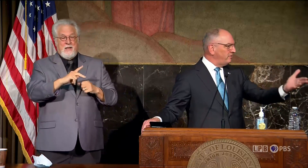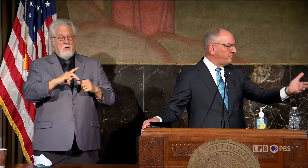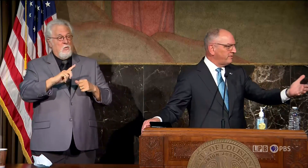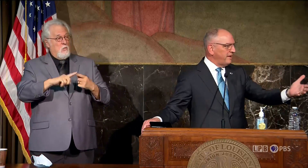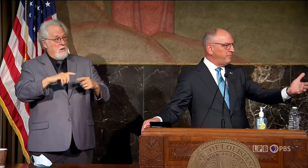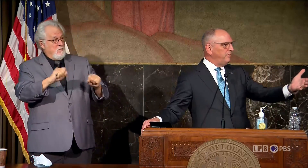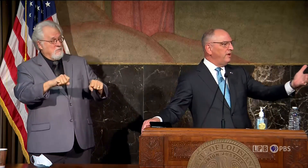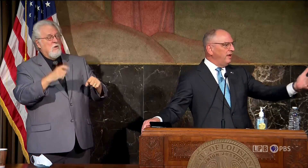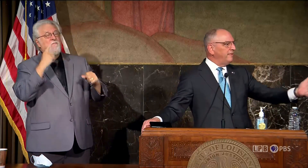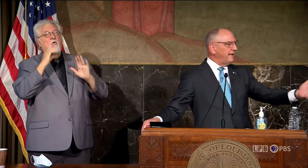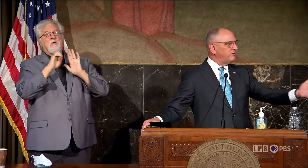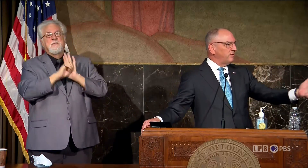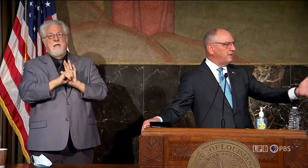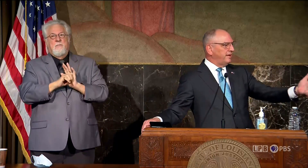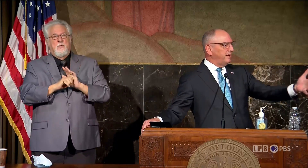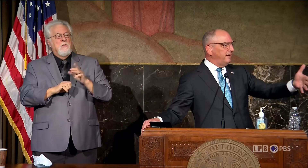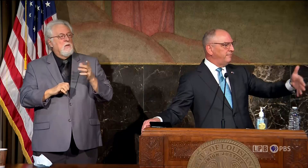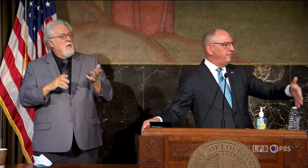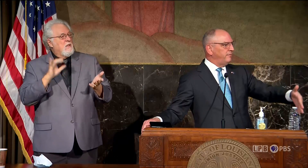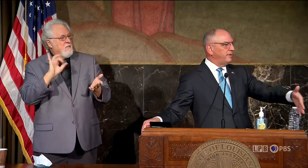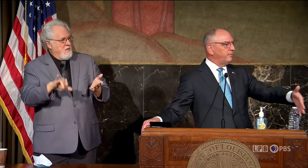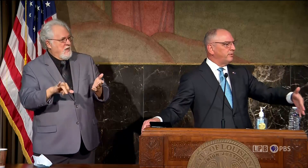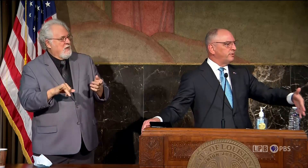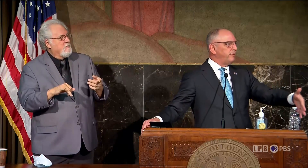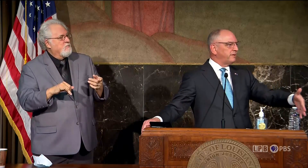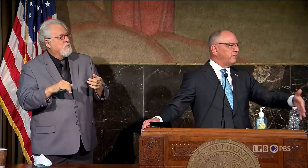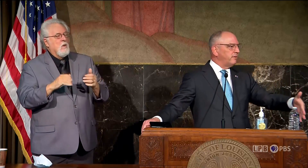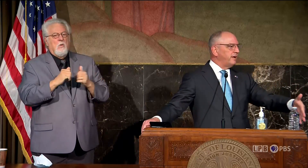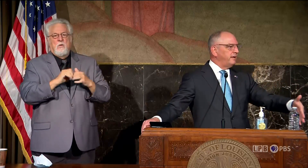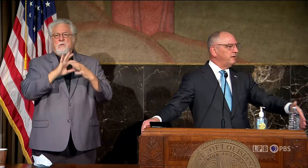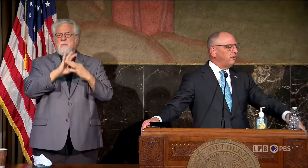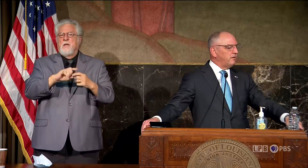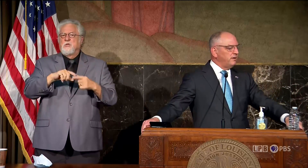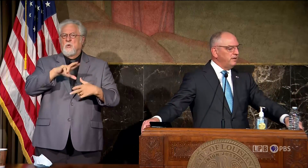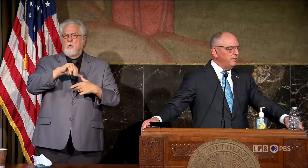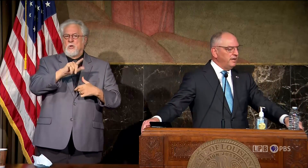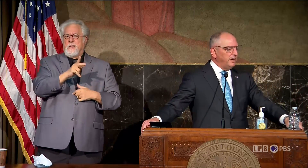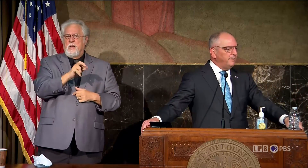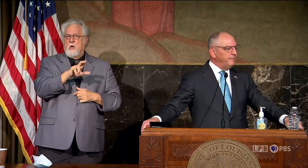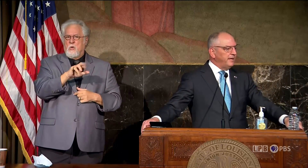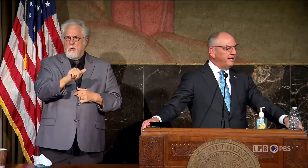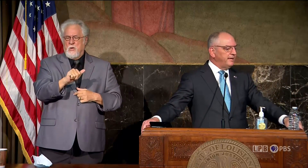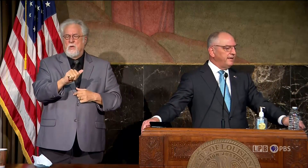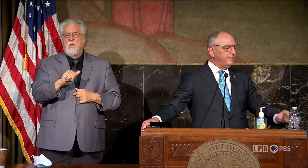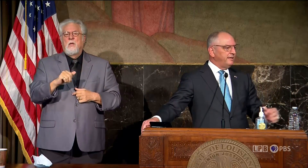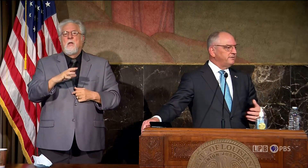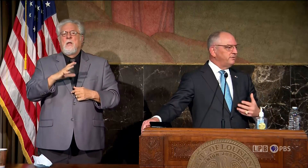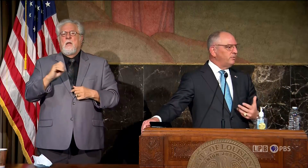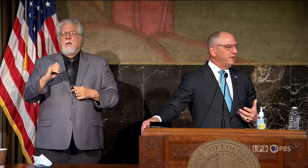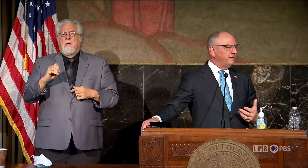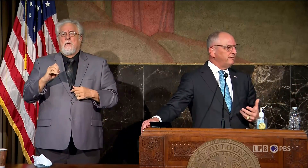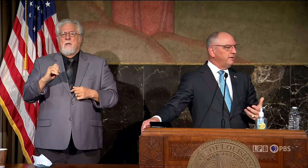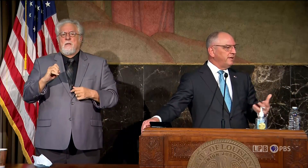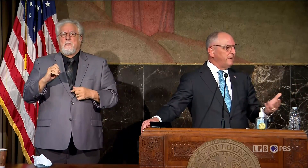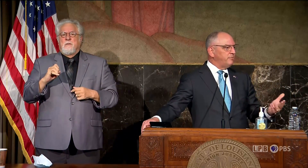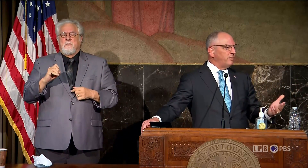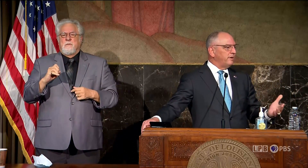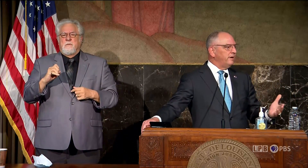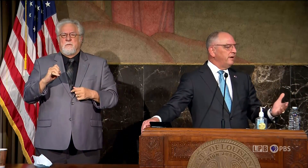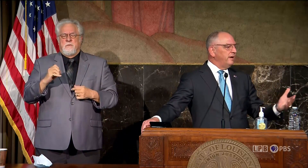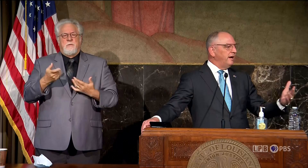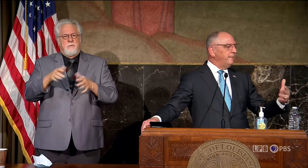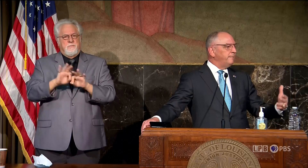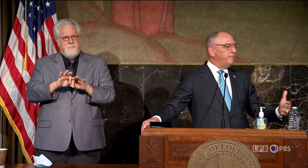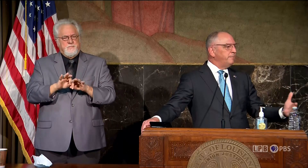You know, so for example, that sort of thing with respect to Hurricane Laura, and it is really